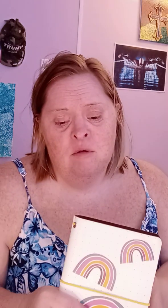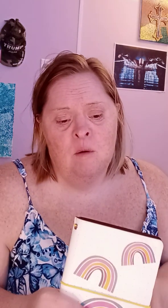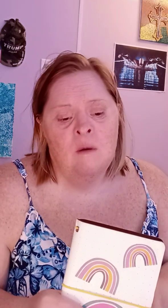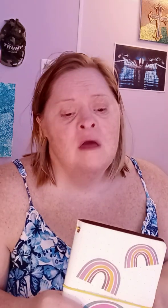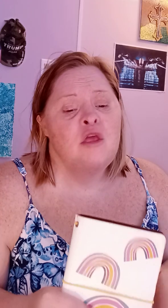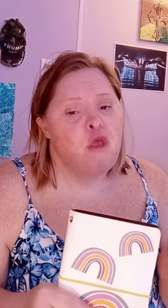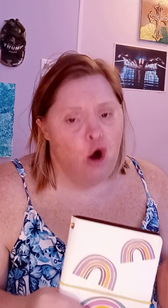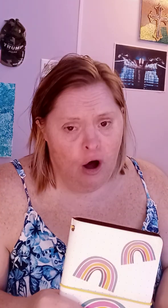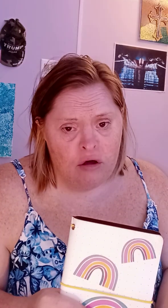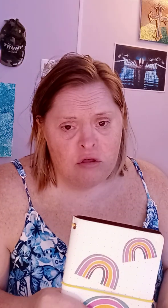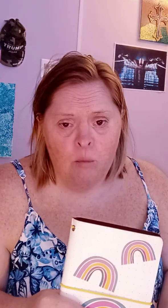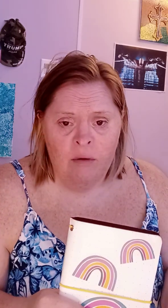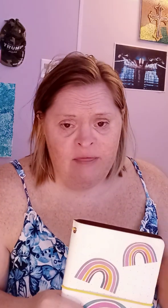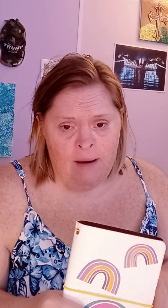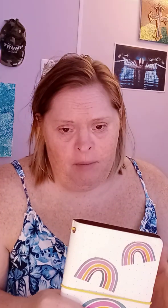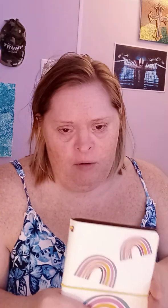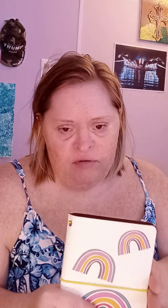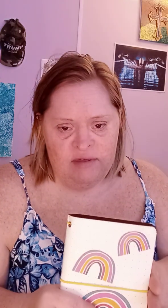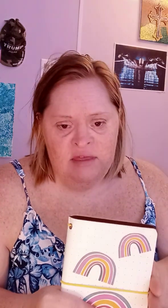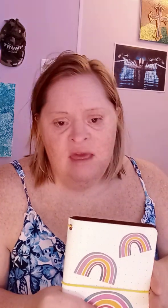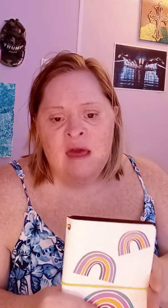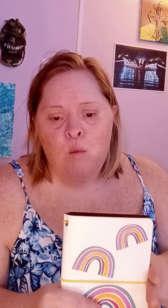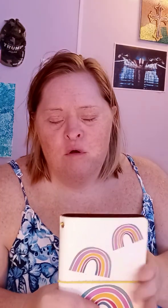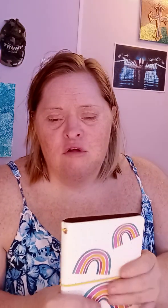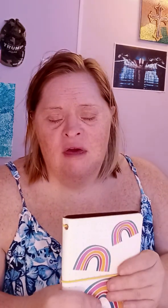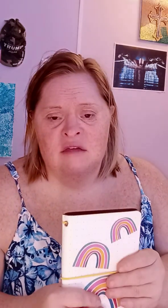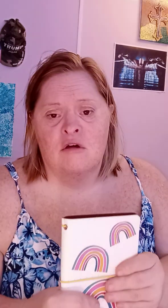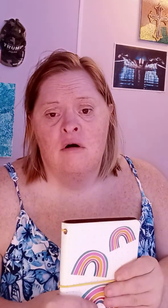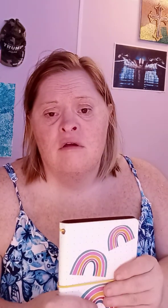who talks with that person, which is called